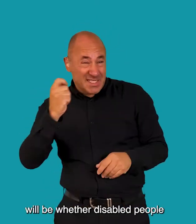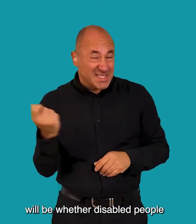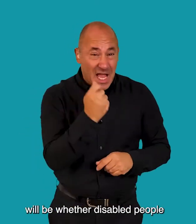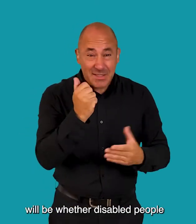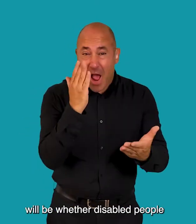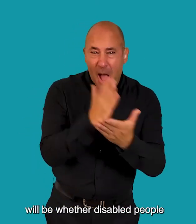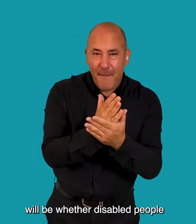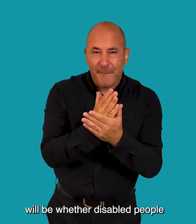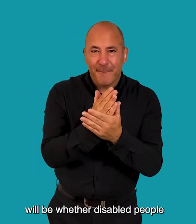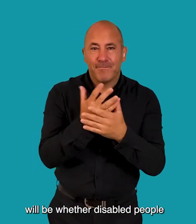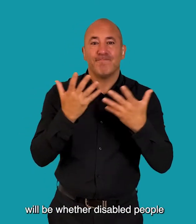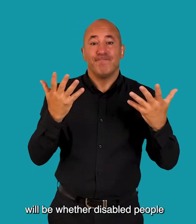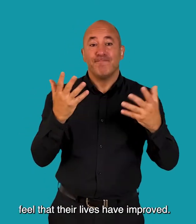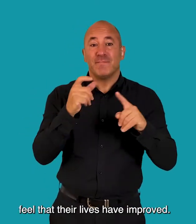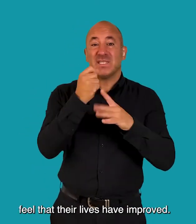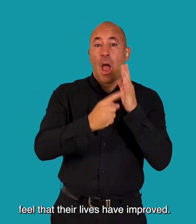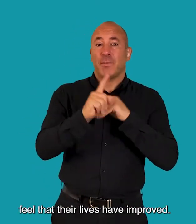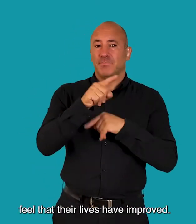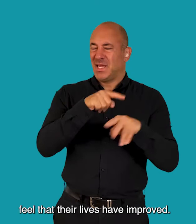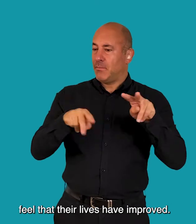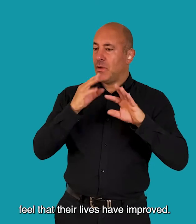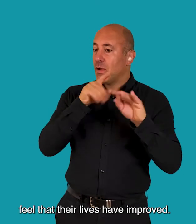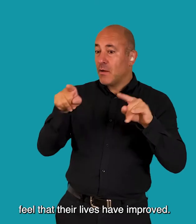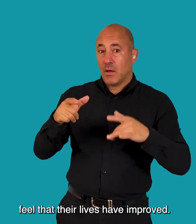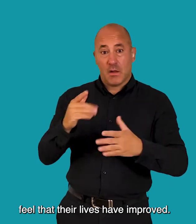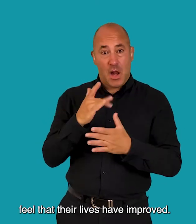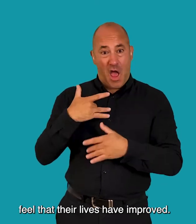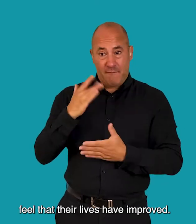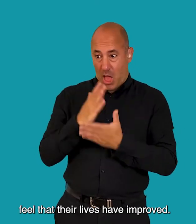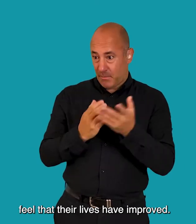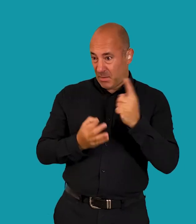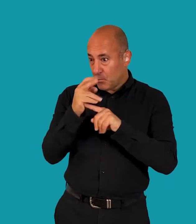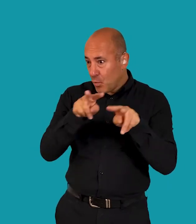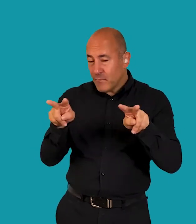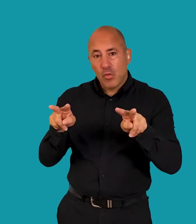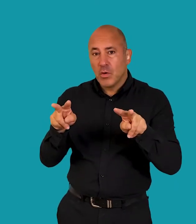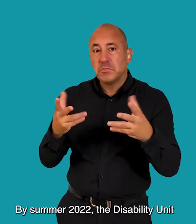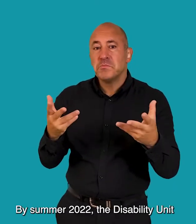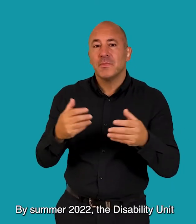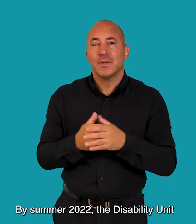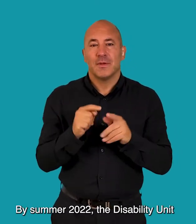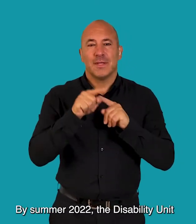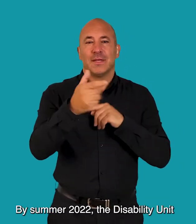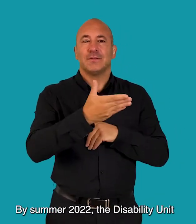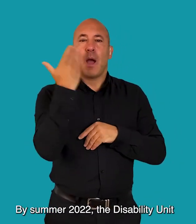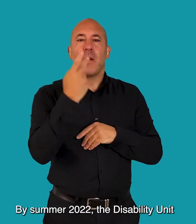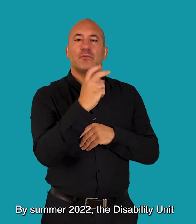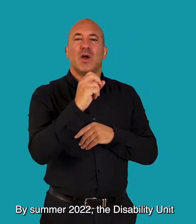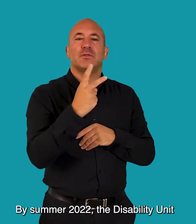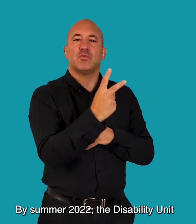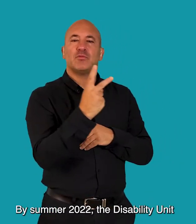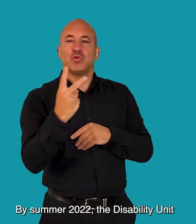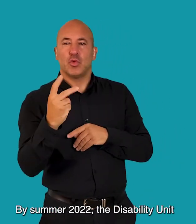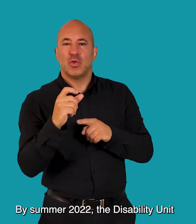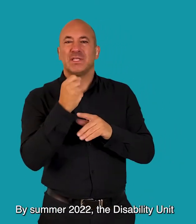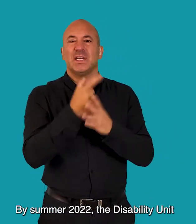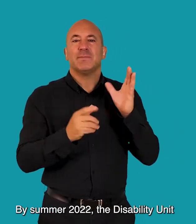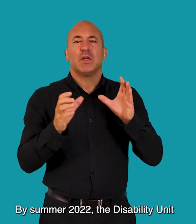whether disabled people feel that their lives have improved. By summer 2022, the Disability Unit